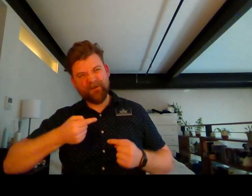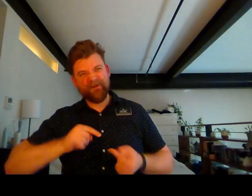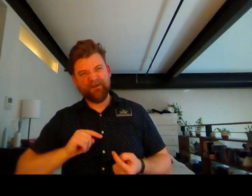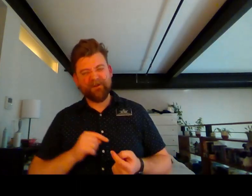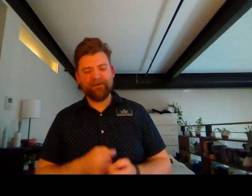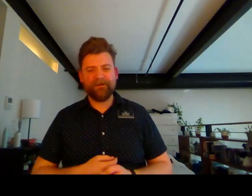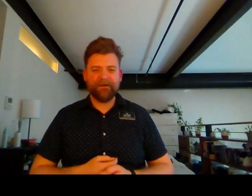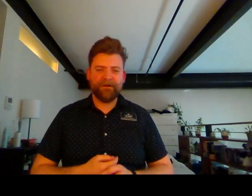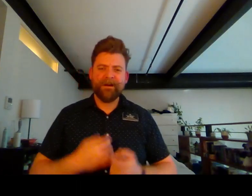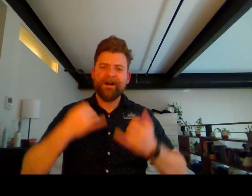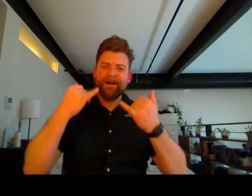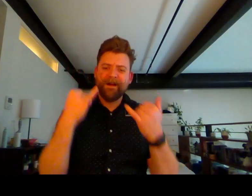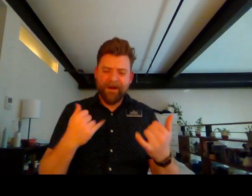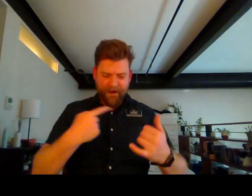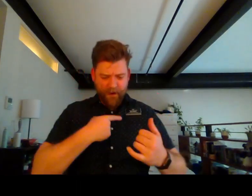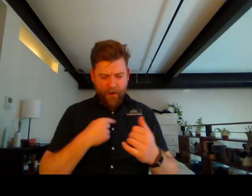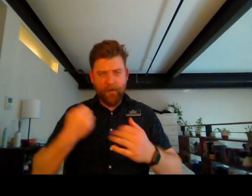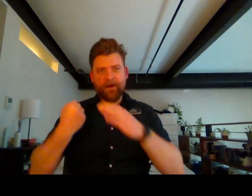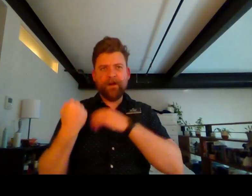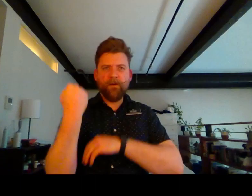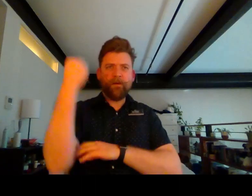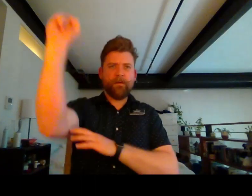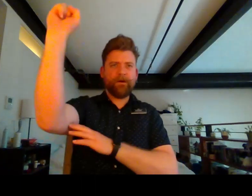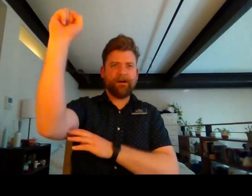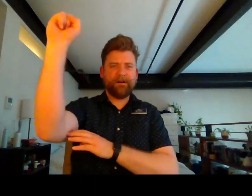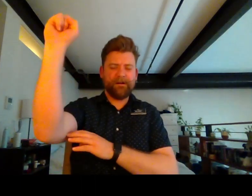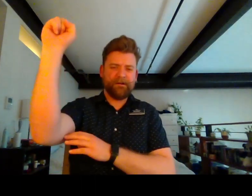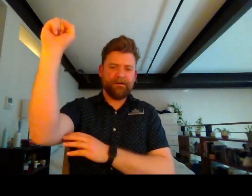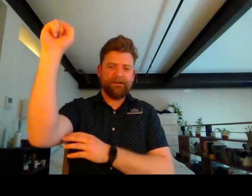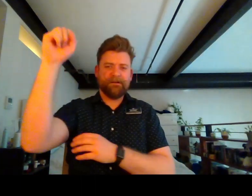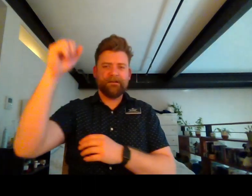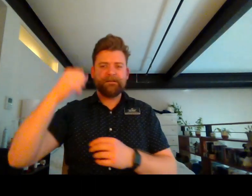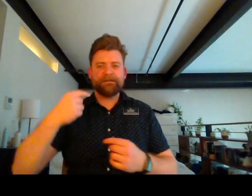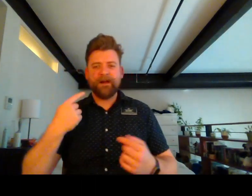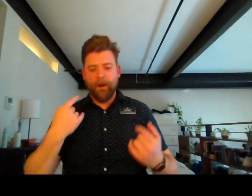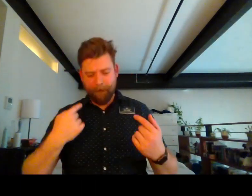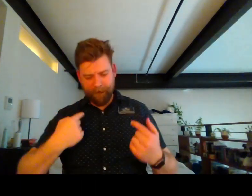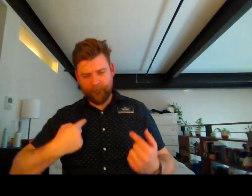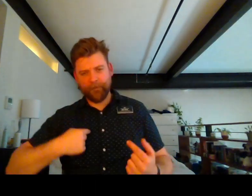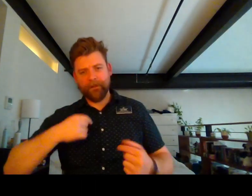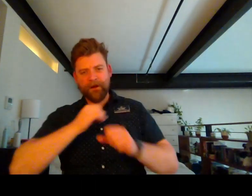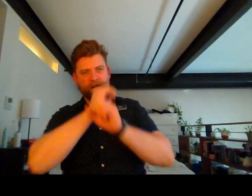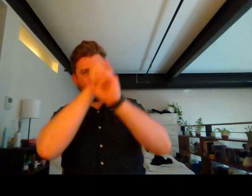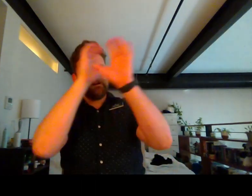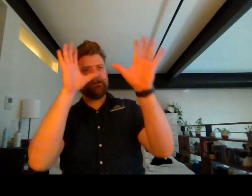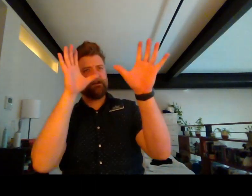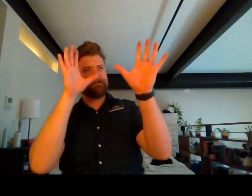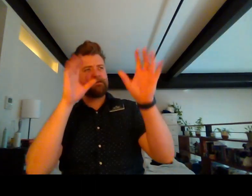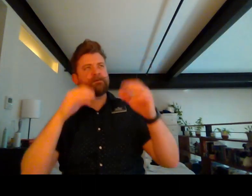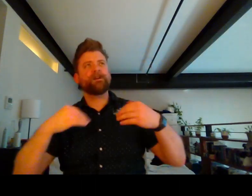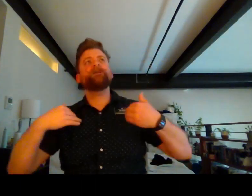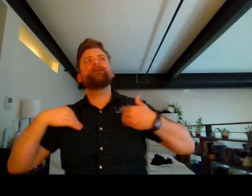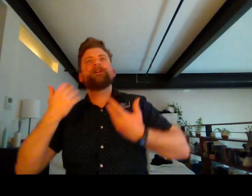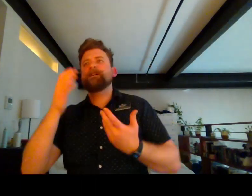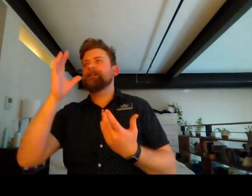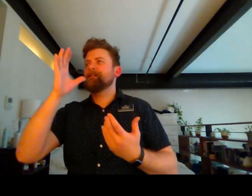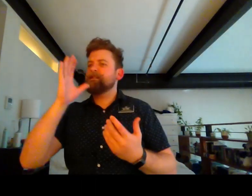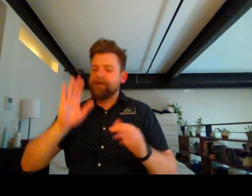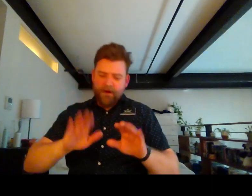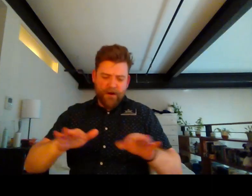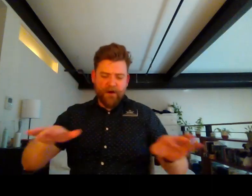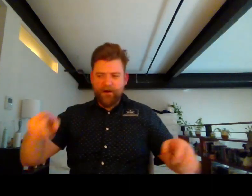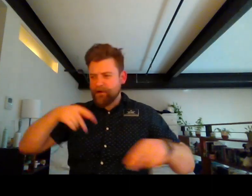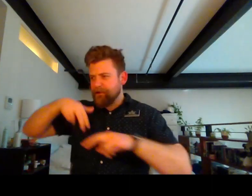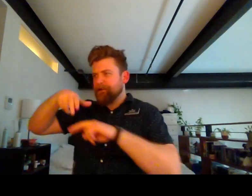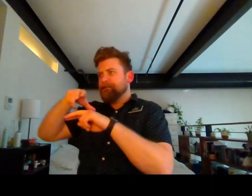valley. My dream is that there will be less young kids sitting on their couches watching reality television and